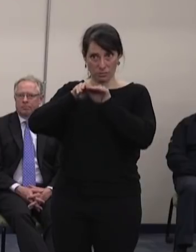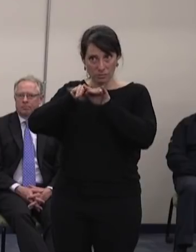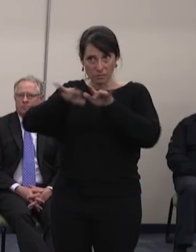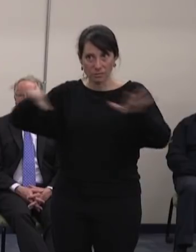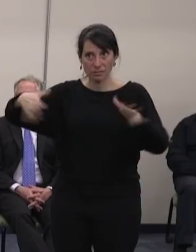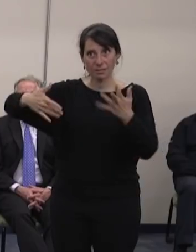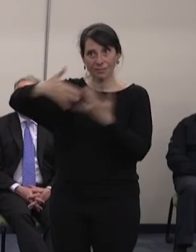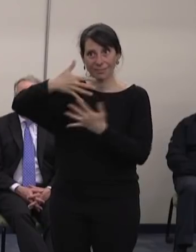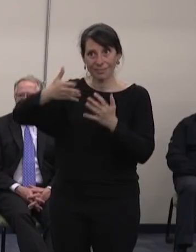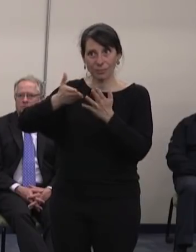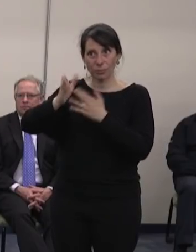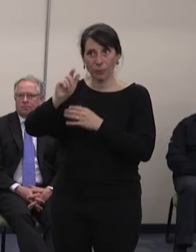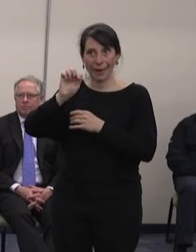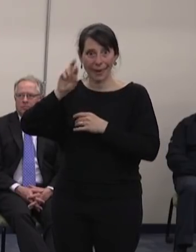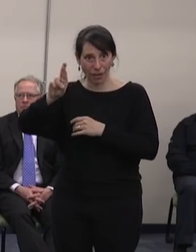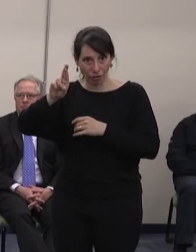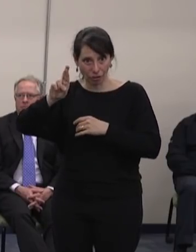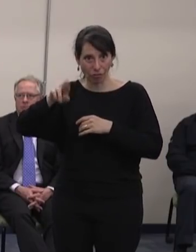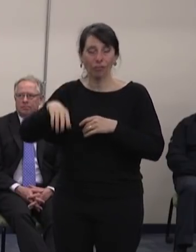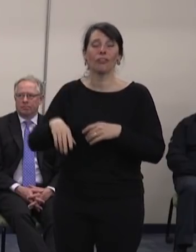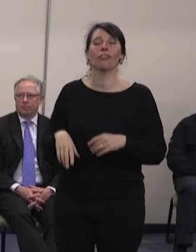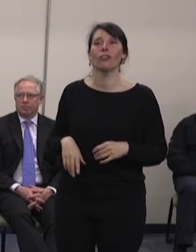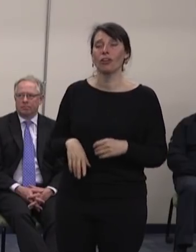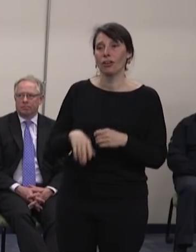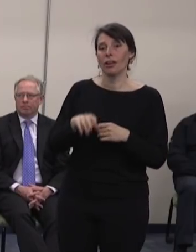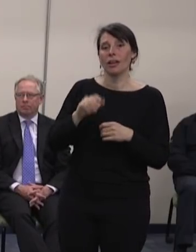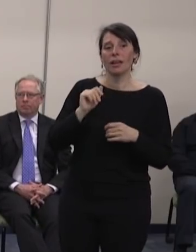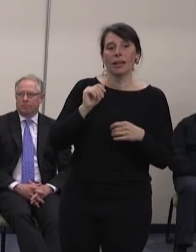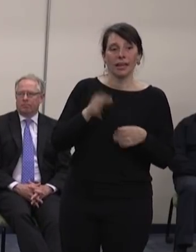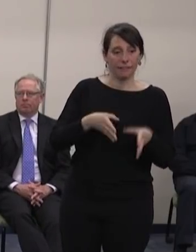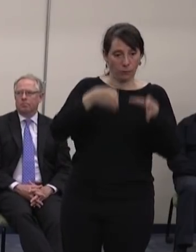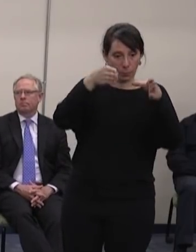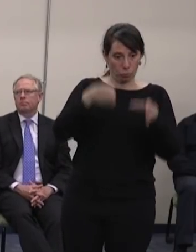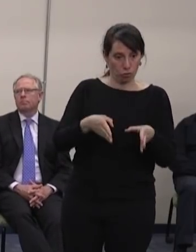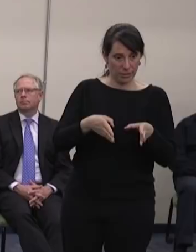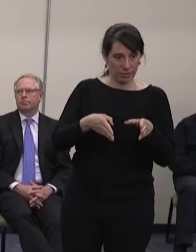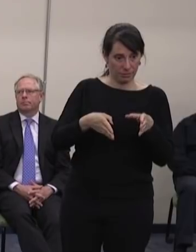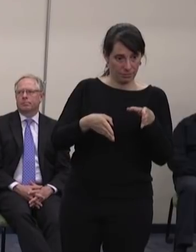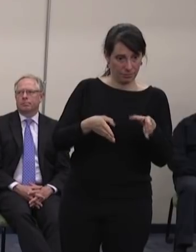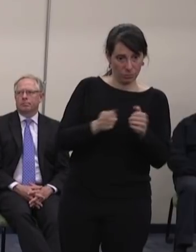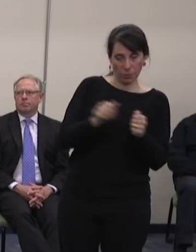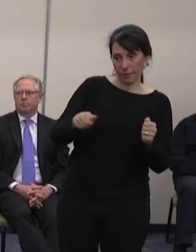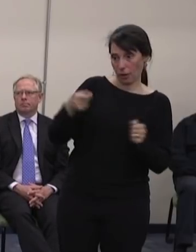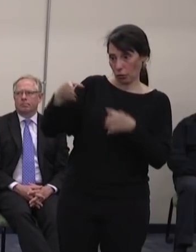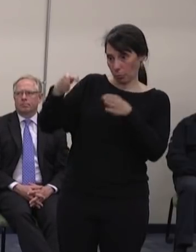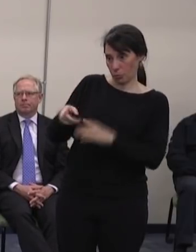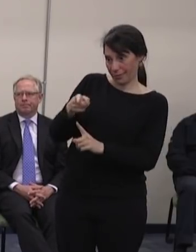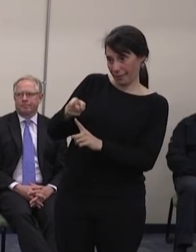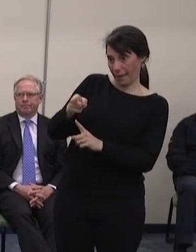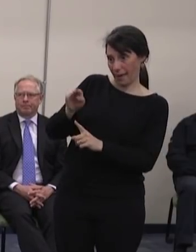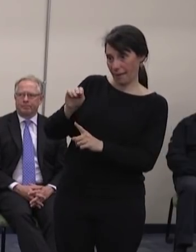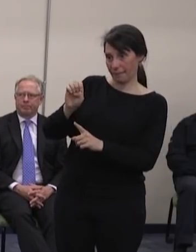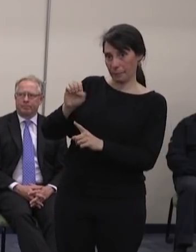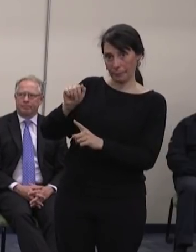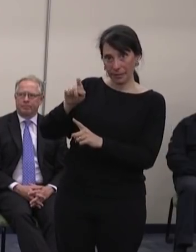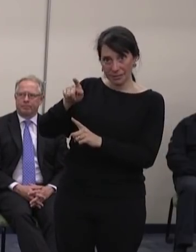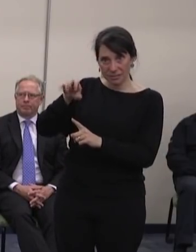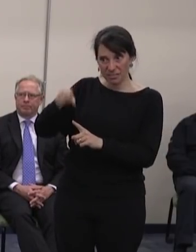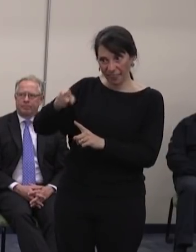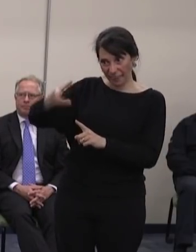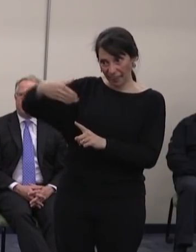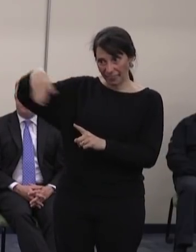same airspace, after the person with measles has left that space, public notification is more